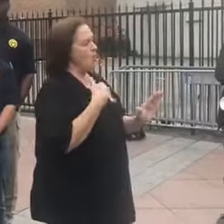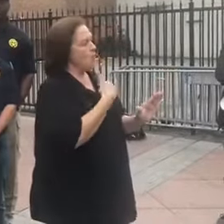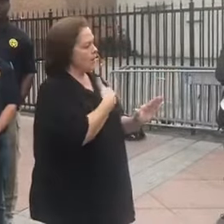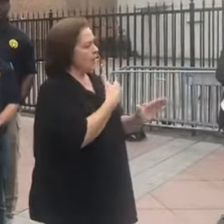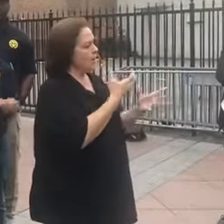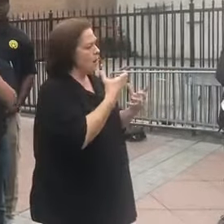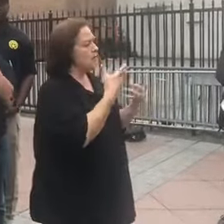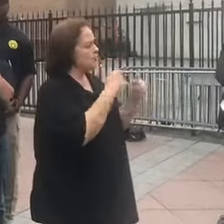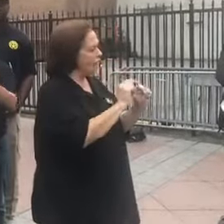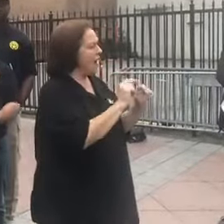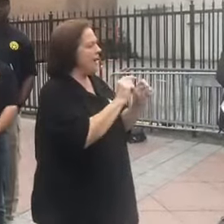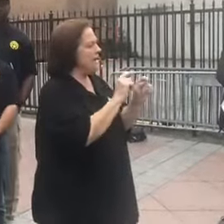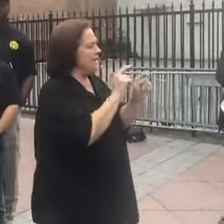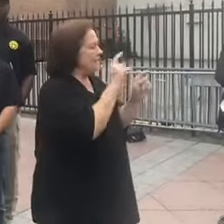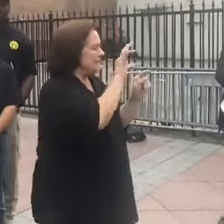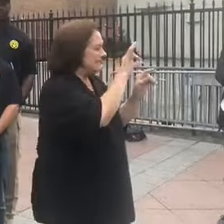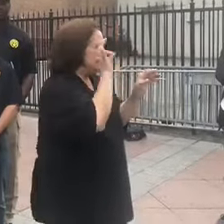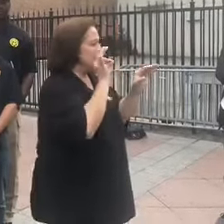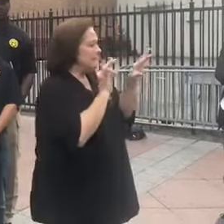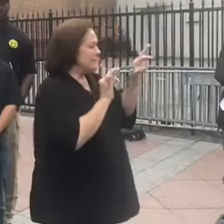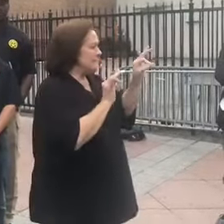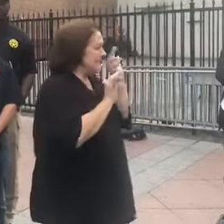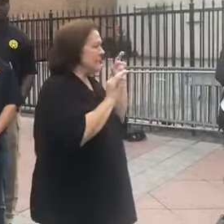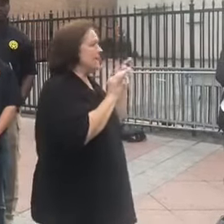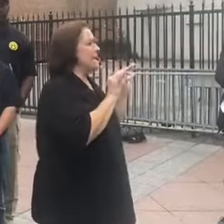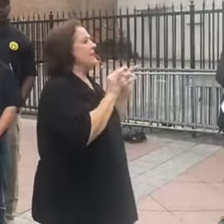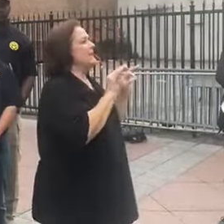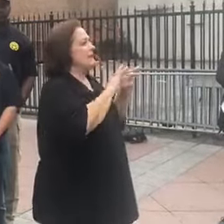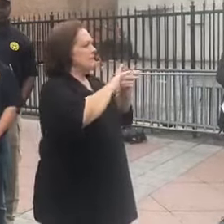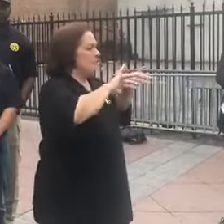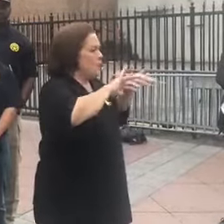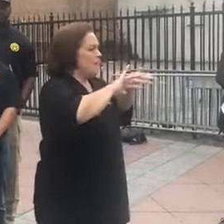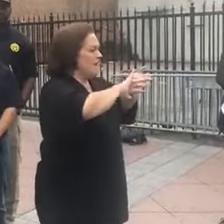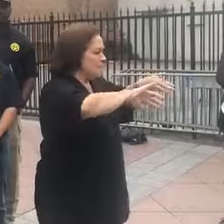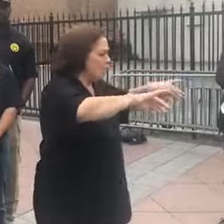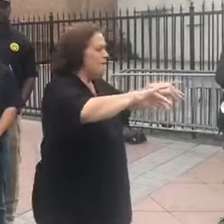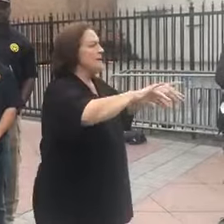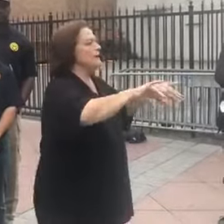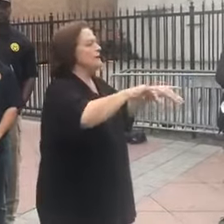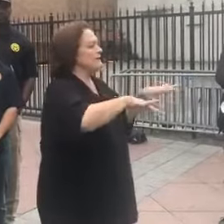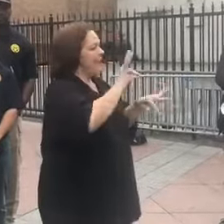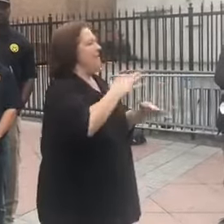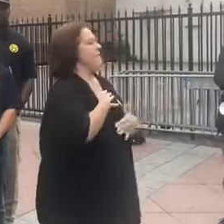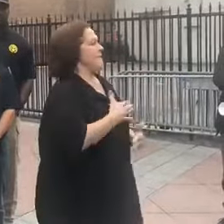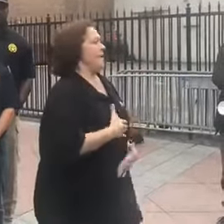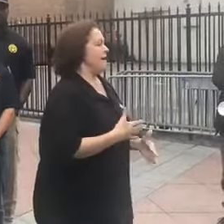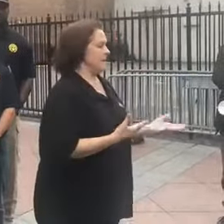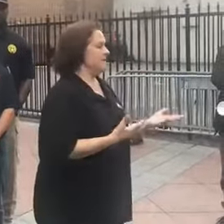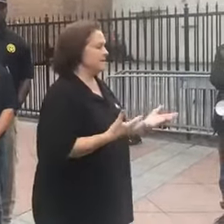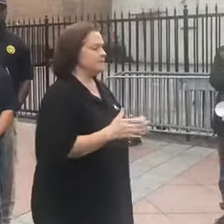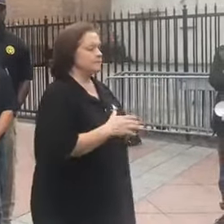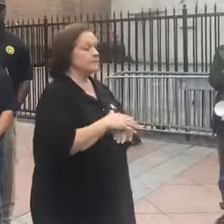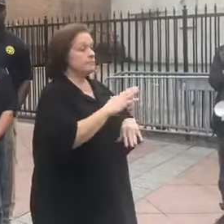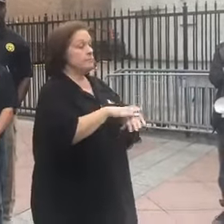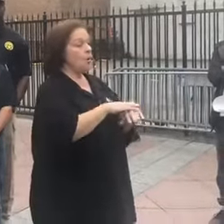I think we talked about it this morning. Pick through that rubble and get to the people. Yes. Remember, on floor